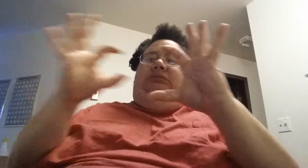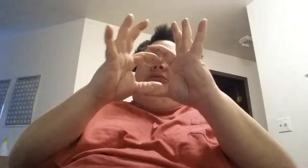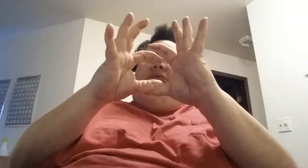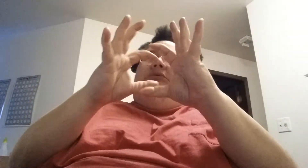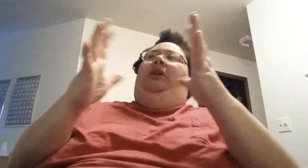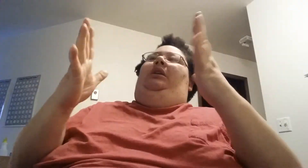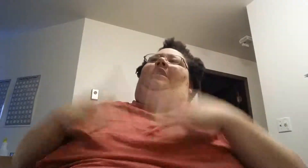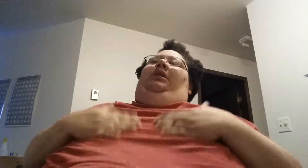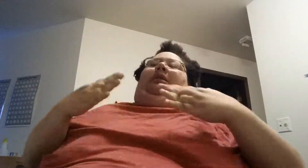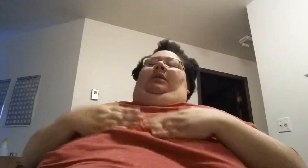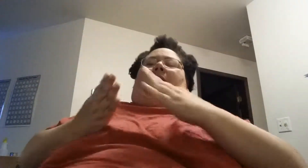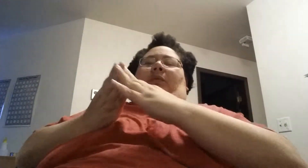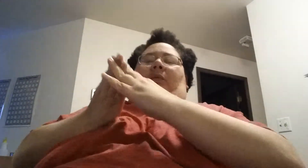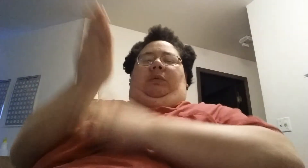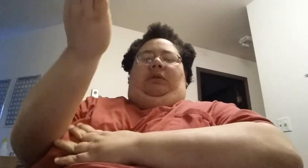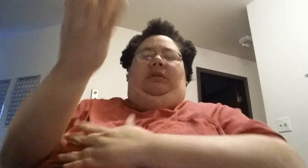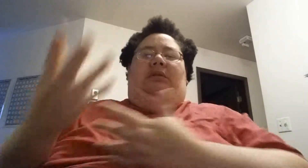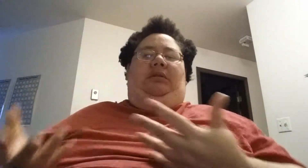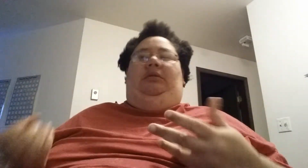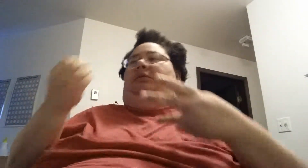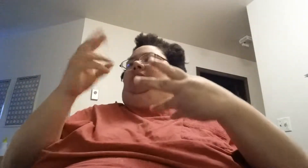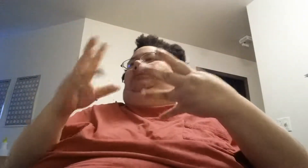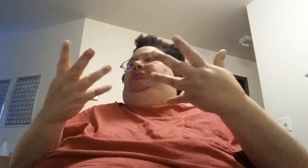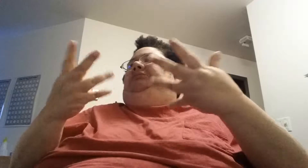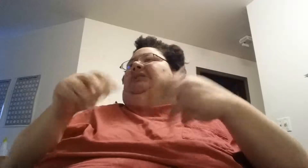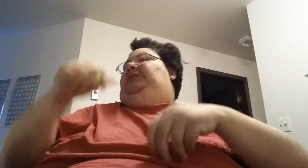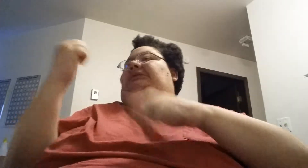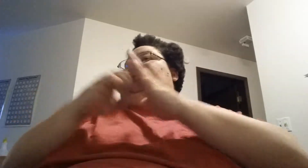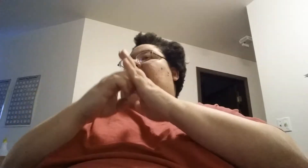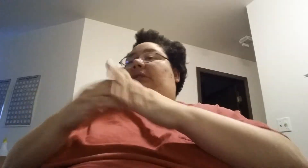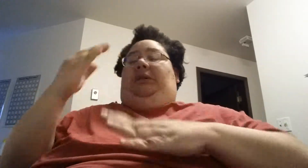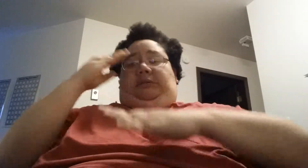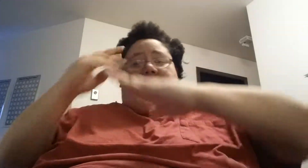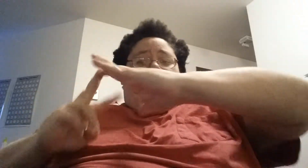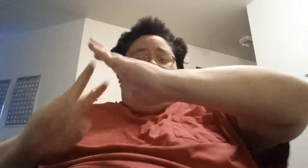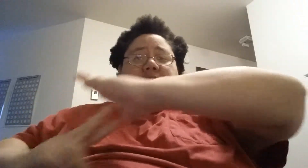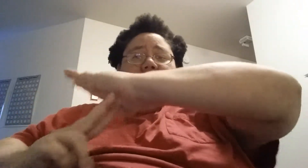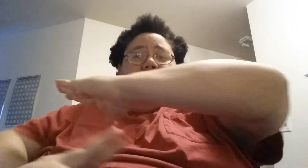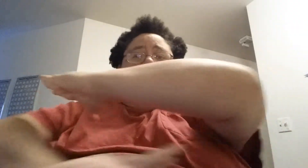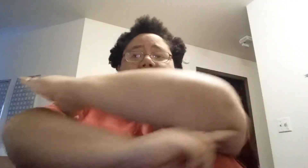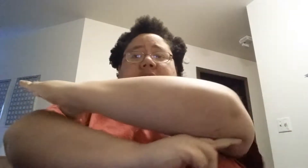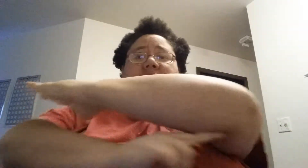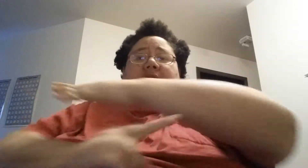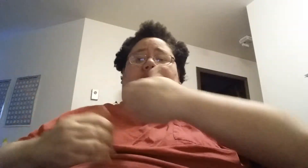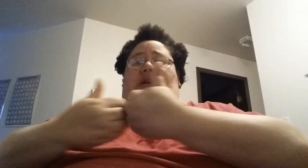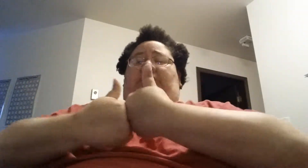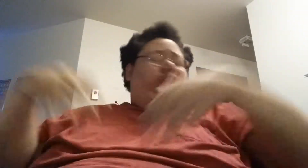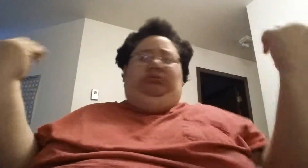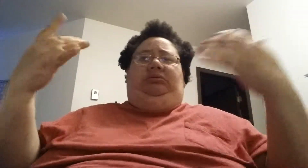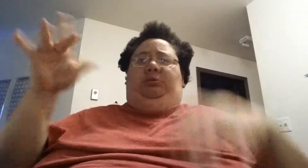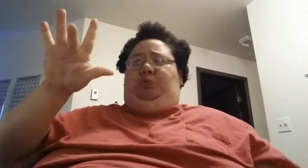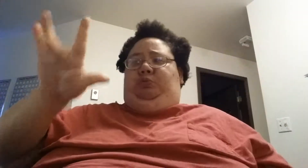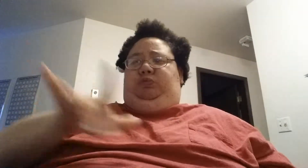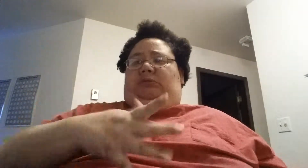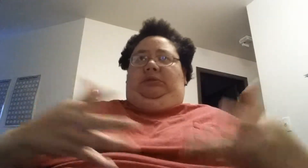Tonight there is no word on the fate of the Jordanian pilot. The female Al-Qaeda terrorist remains in prison in Jordan on death row.